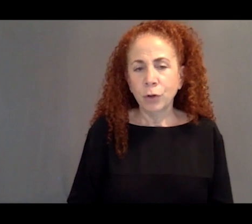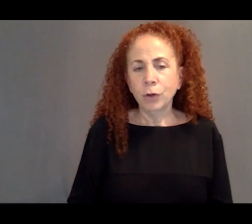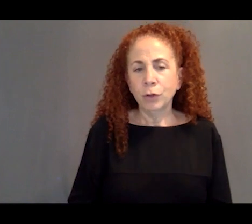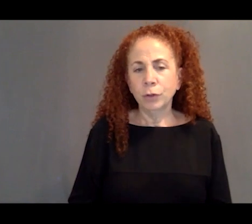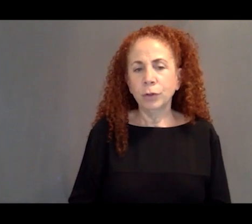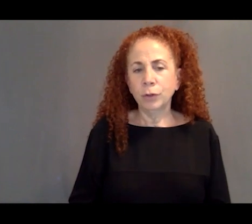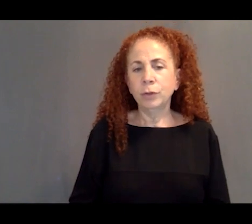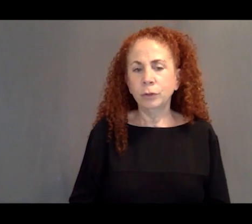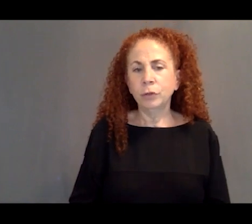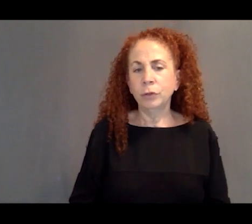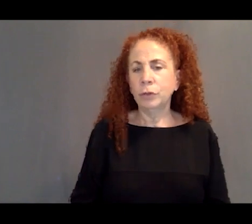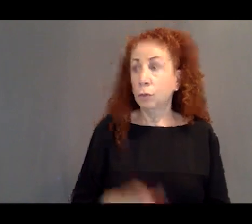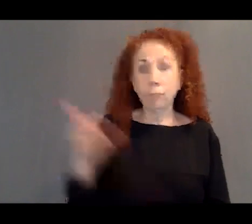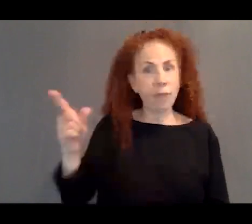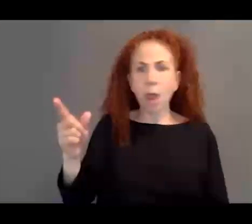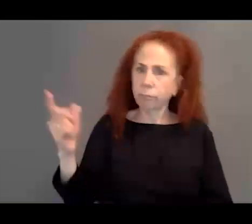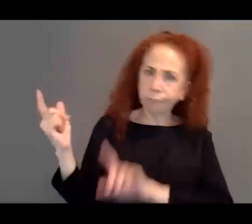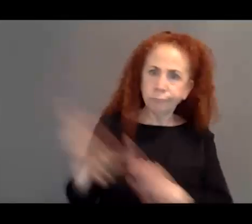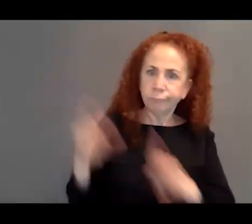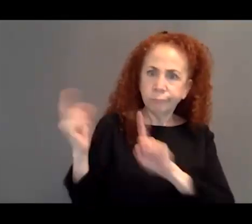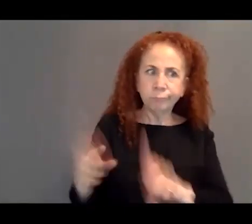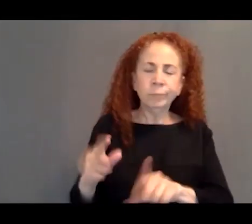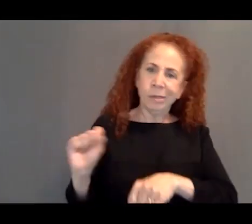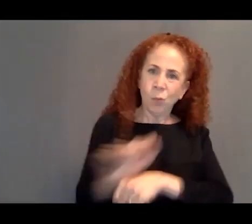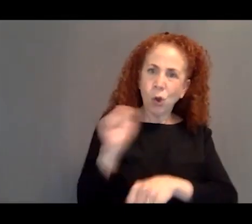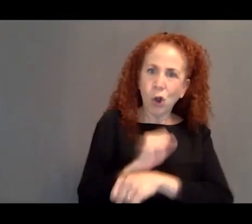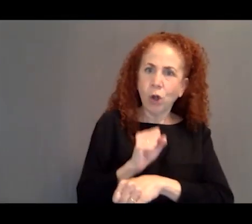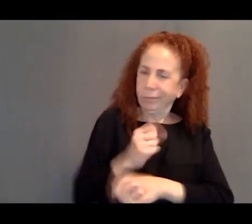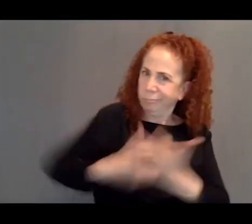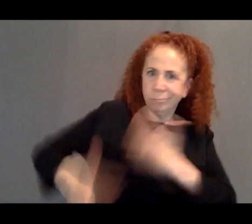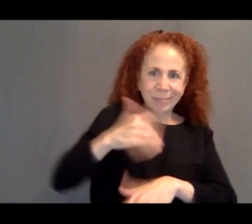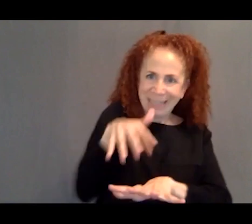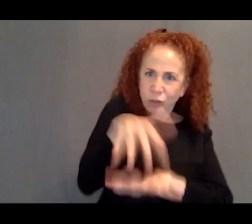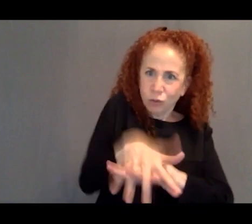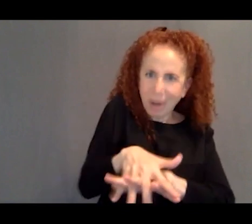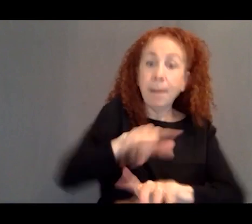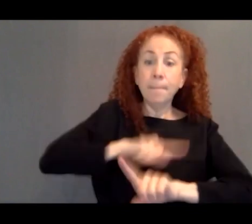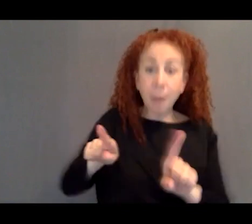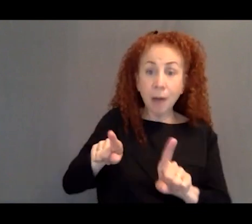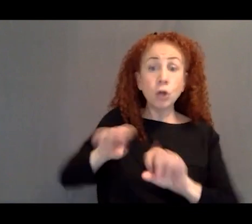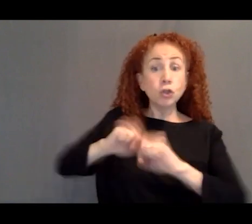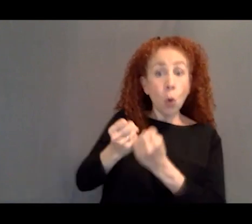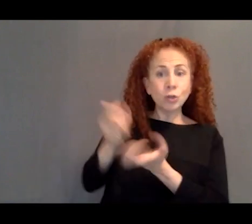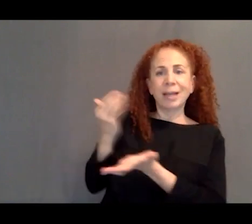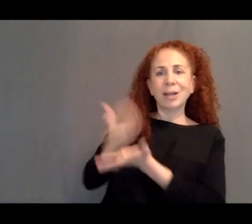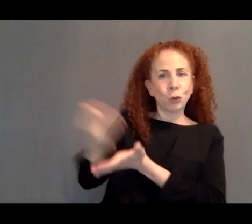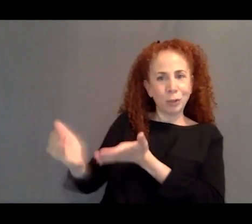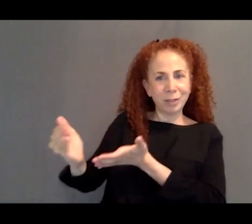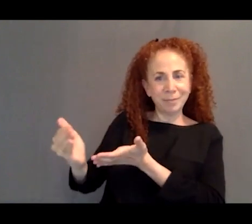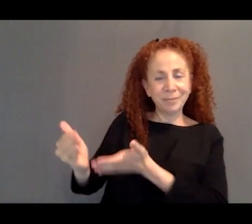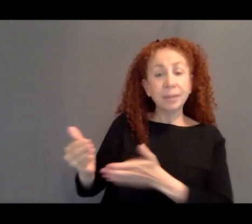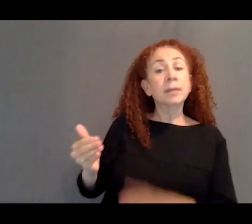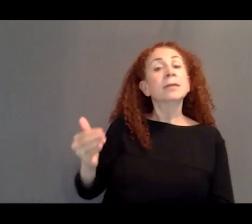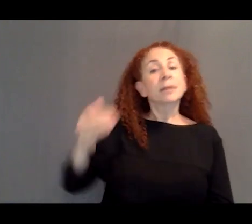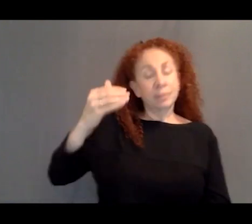So integrated through their labor, but socially excluded. Mexican migrants and Mexican